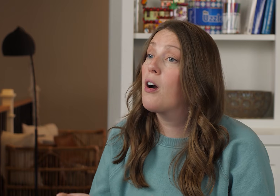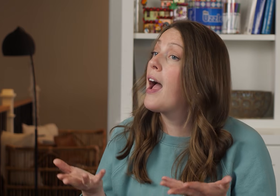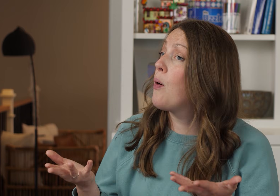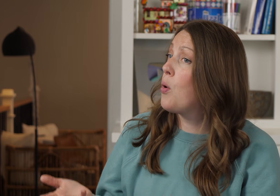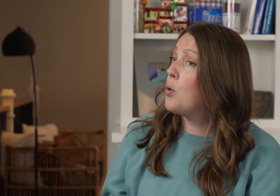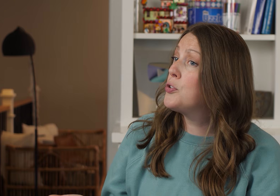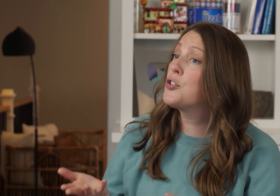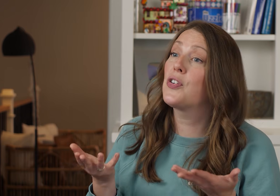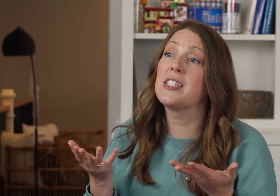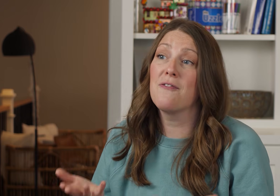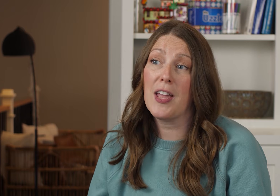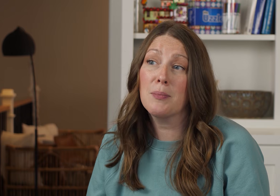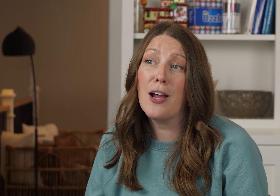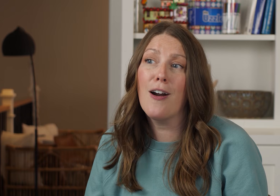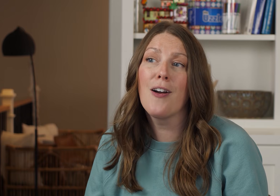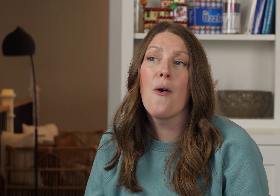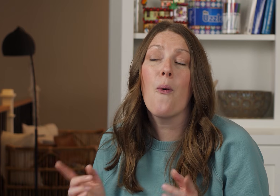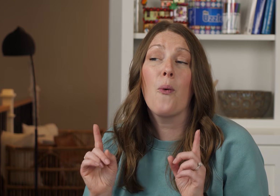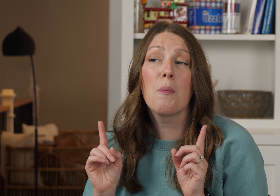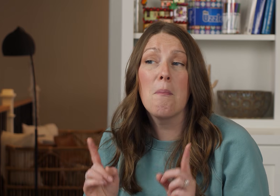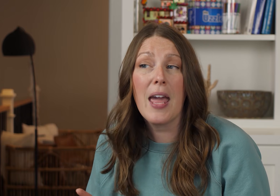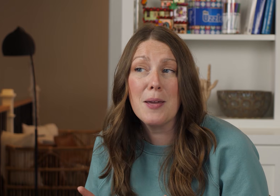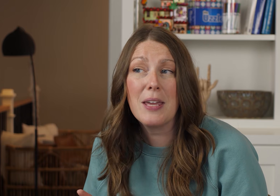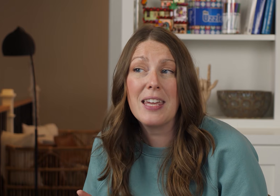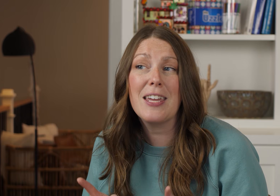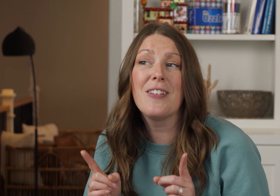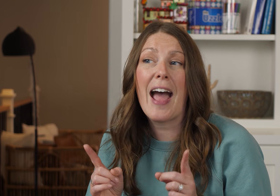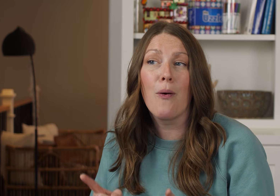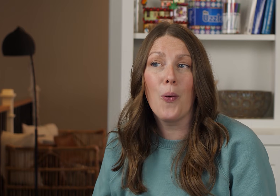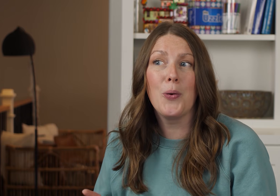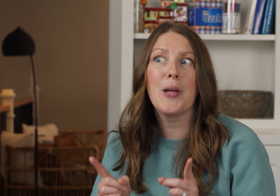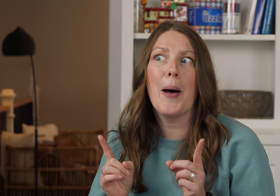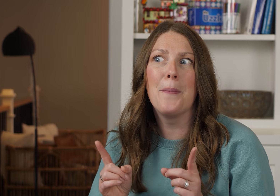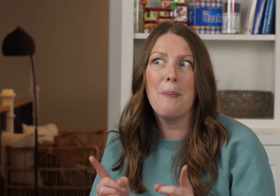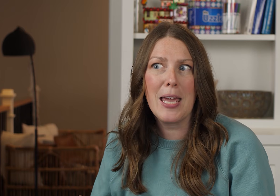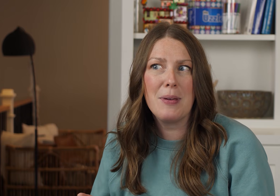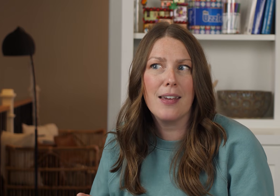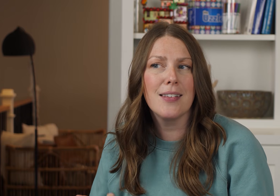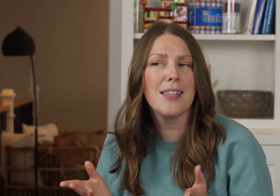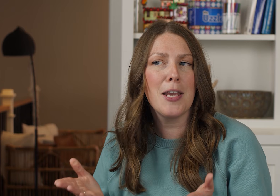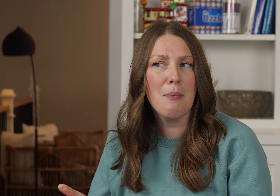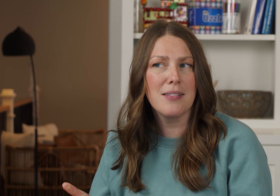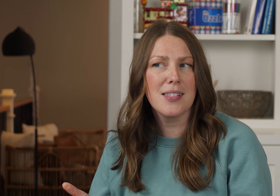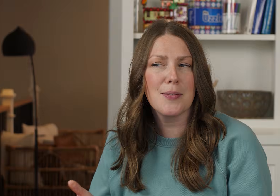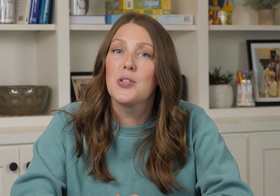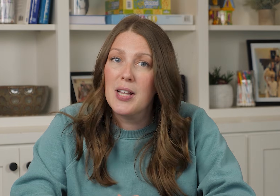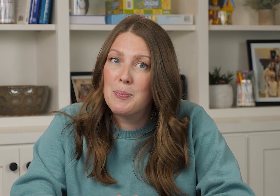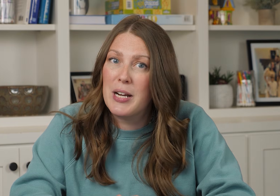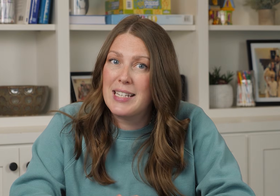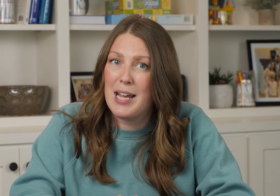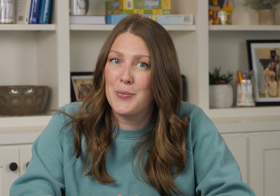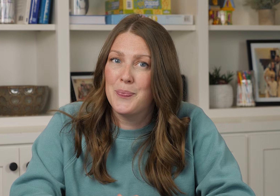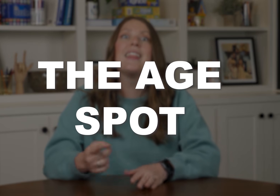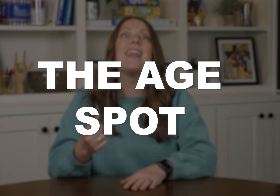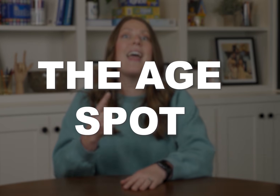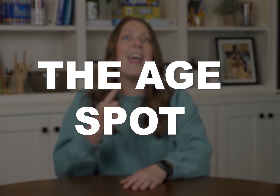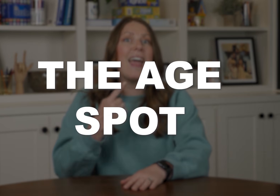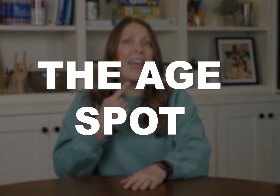how old your friends and family are, or maybe even how old a baby is in months. So let's break it down. The